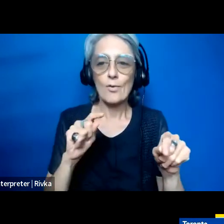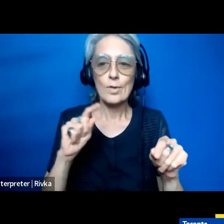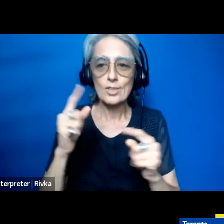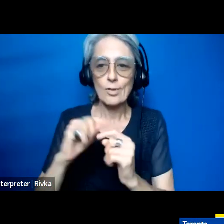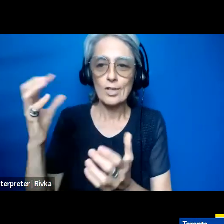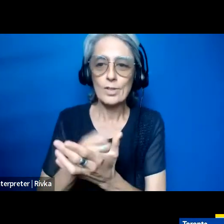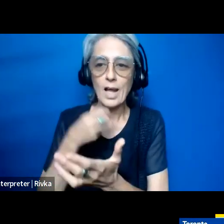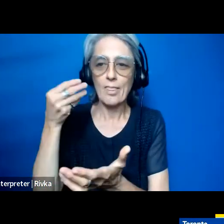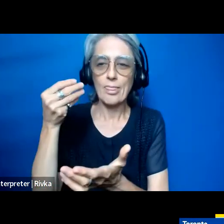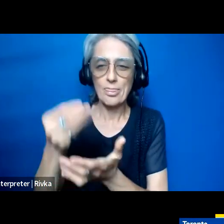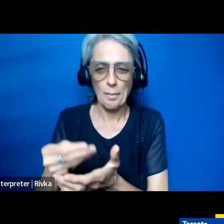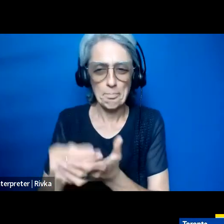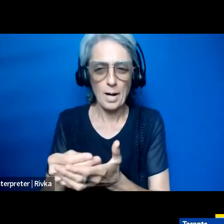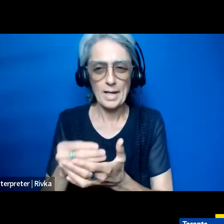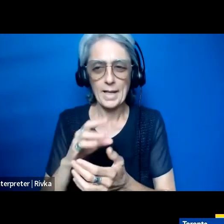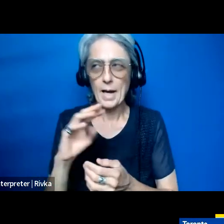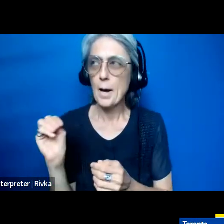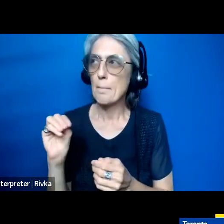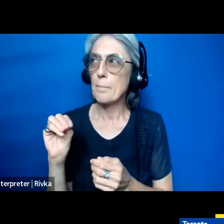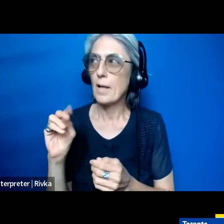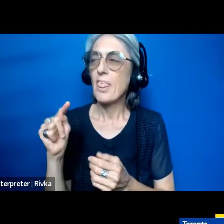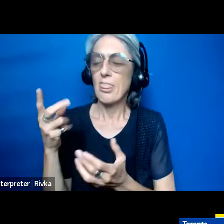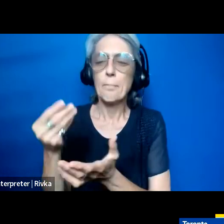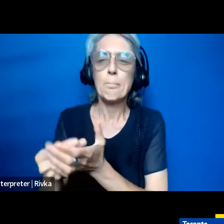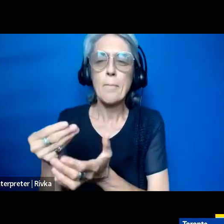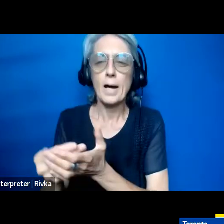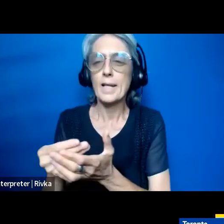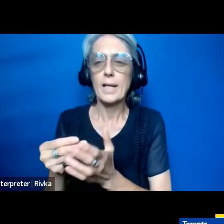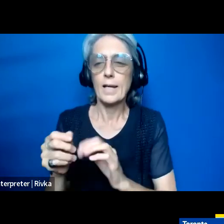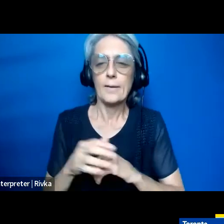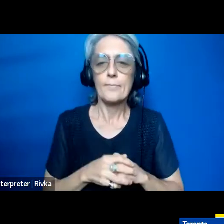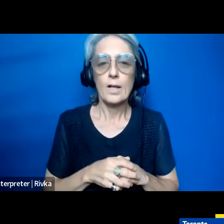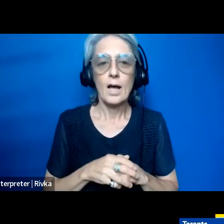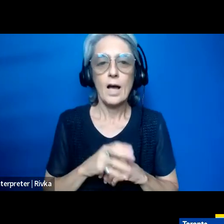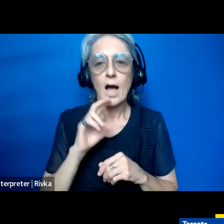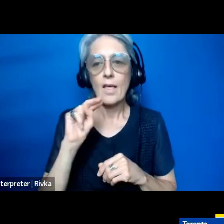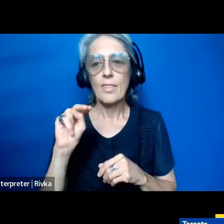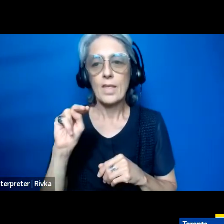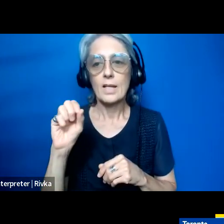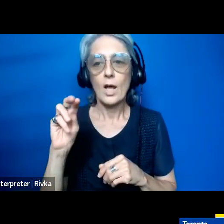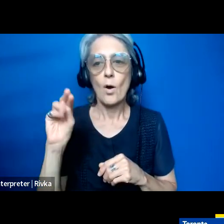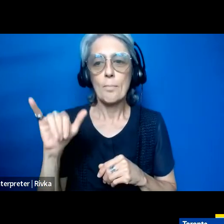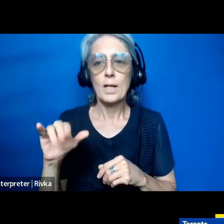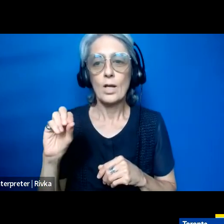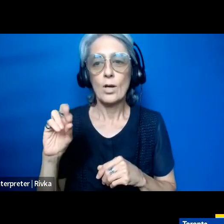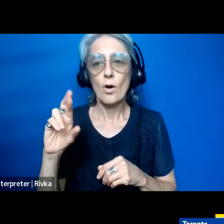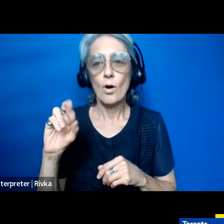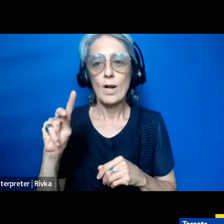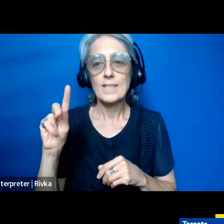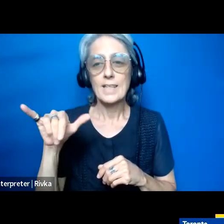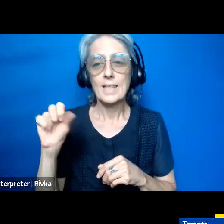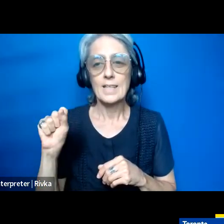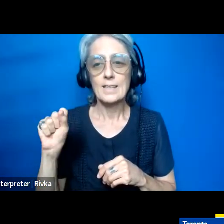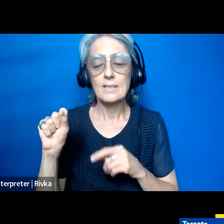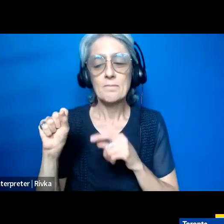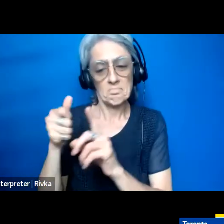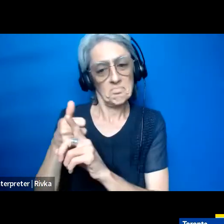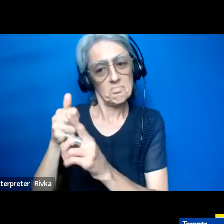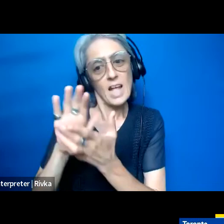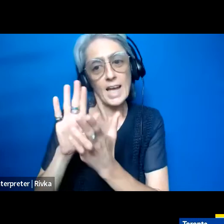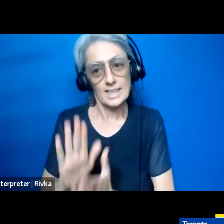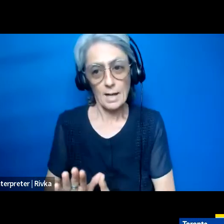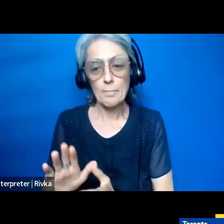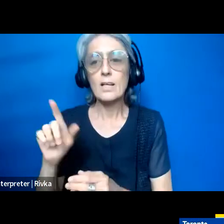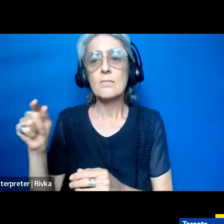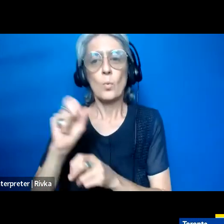the money. And I think actually, Naomi Oreskes is an academic. She's at Harvard University in